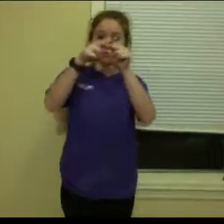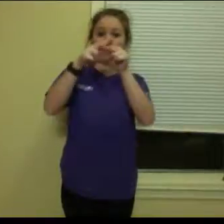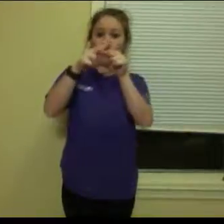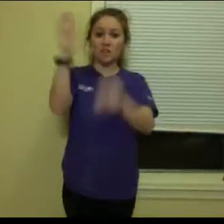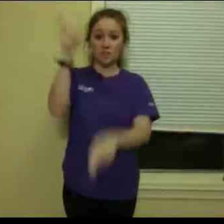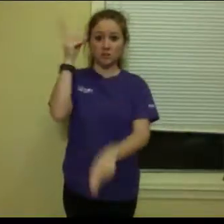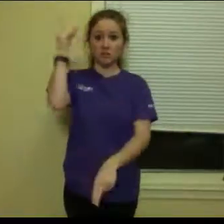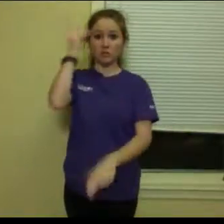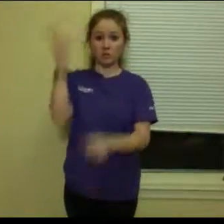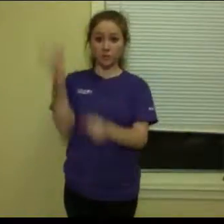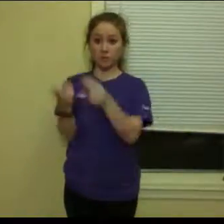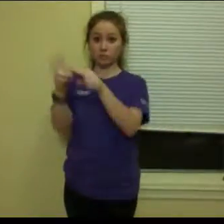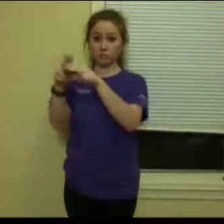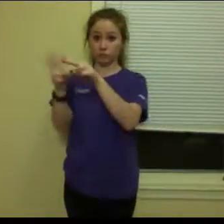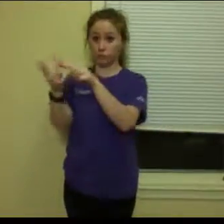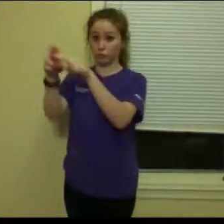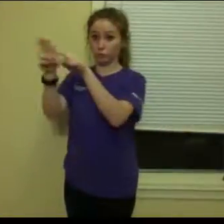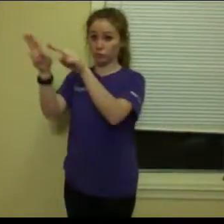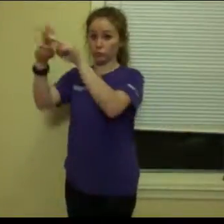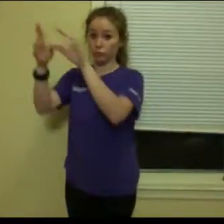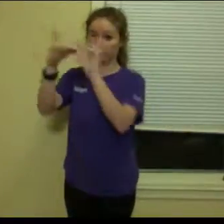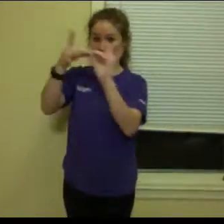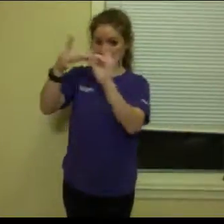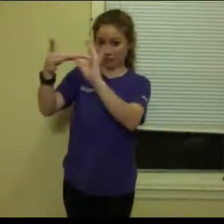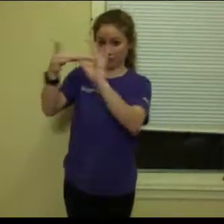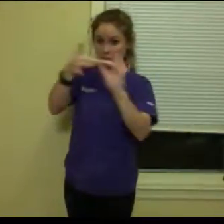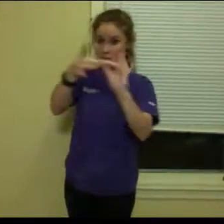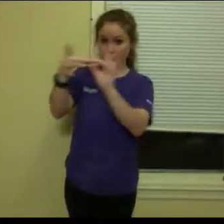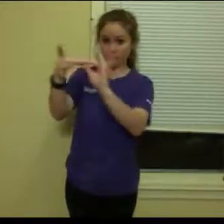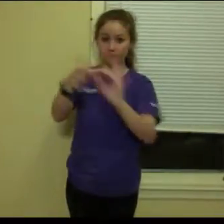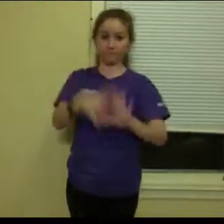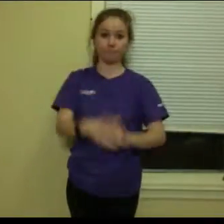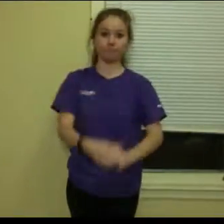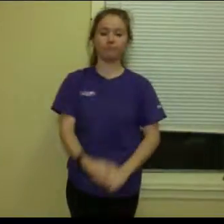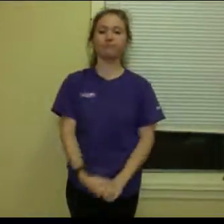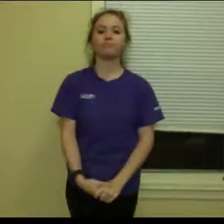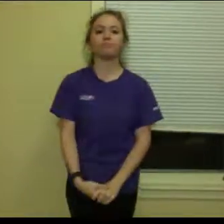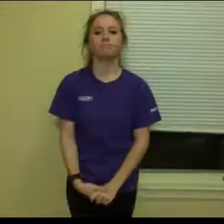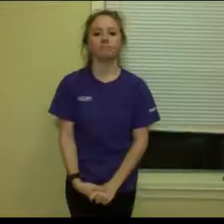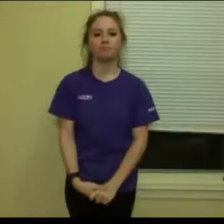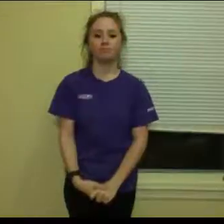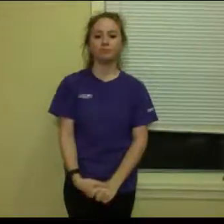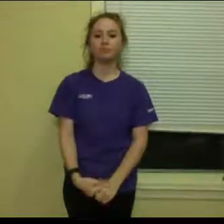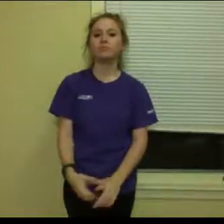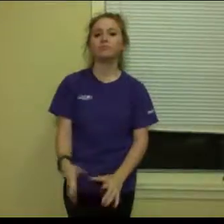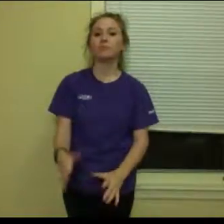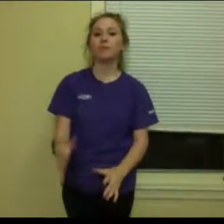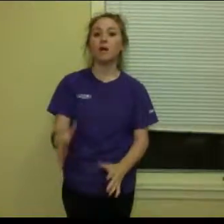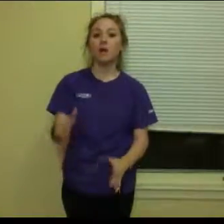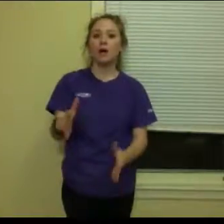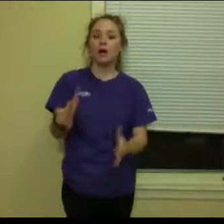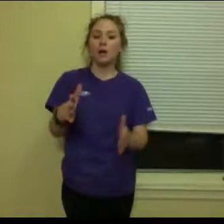As education improves, democracy will improve. They're both connected.